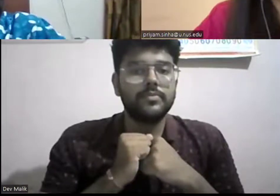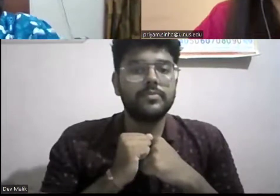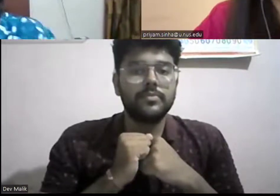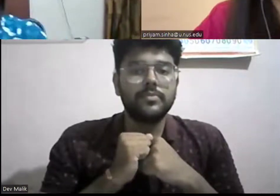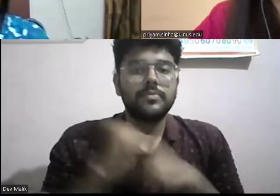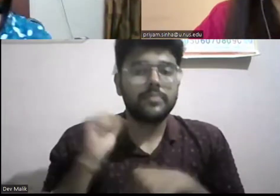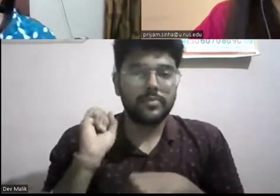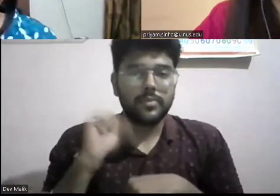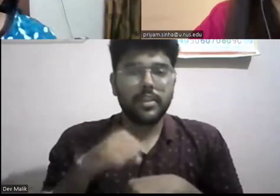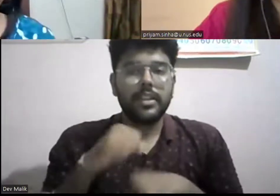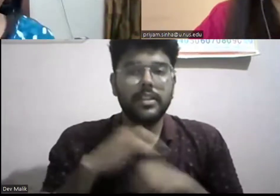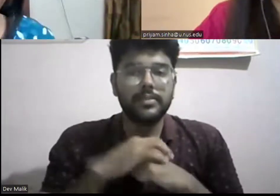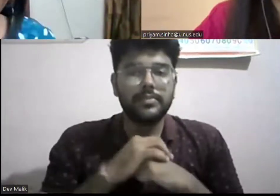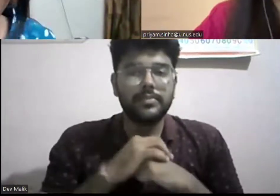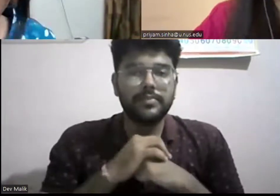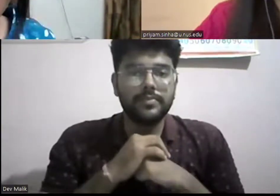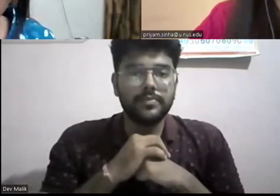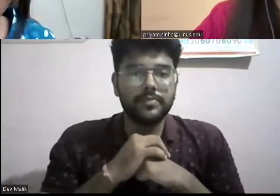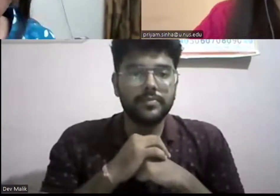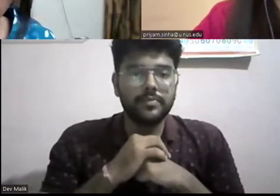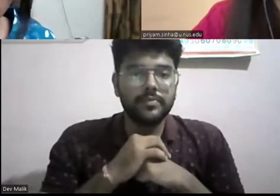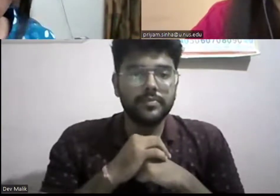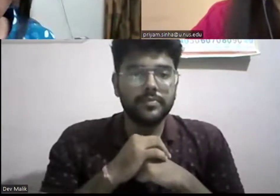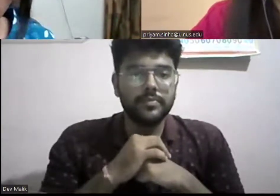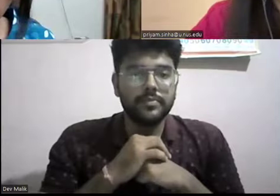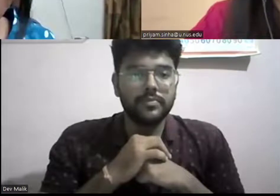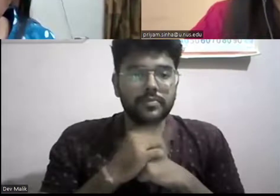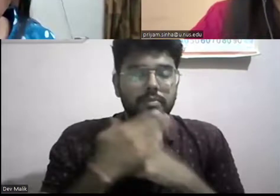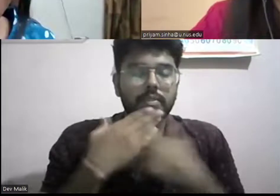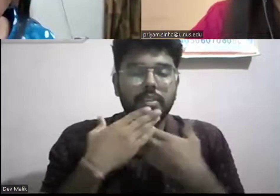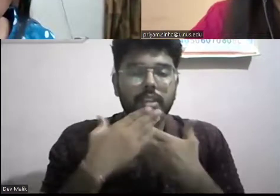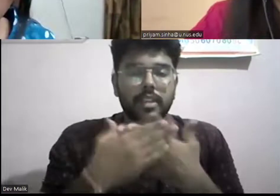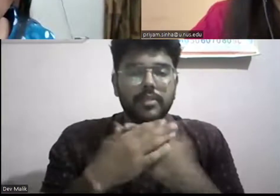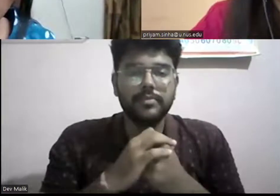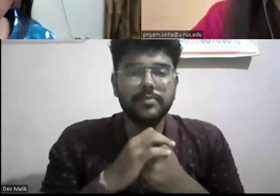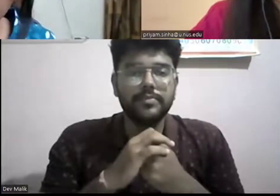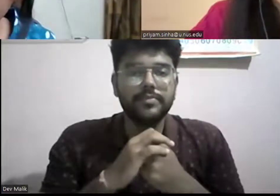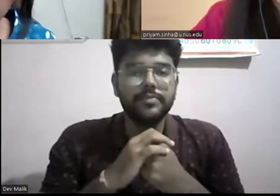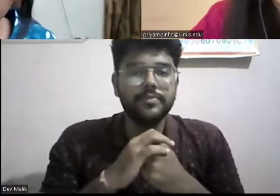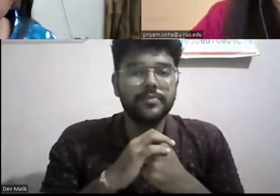Yes, ma'am. Yeah. Thank you. Thank you.